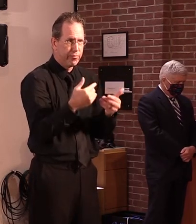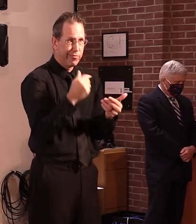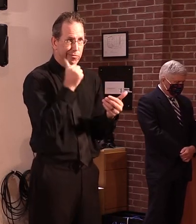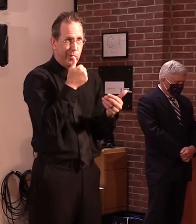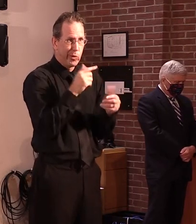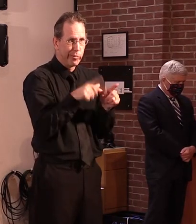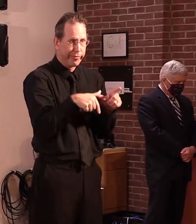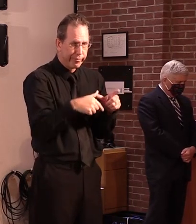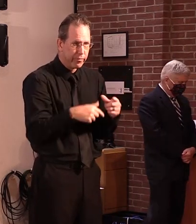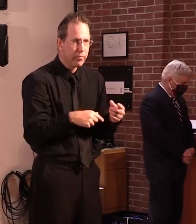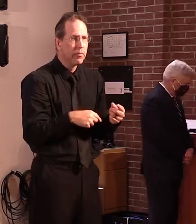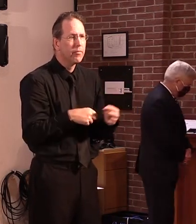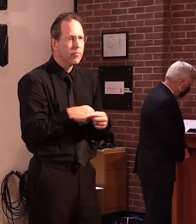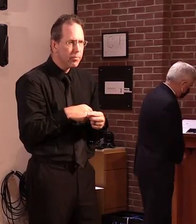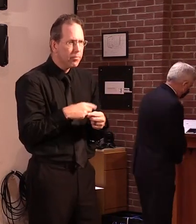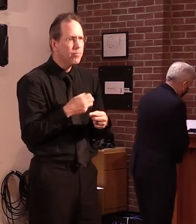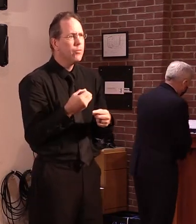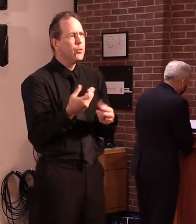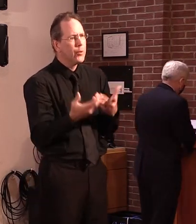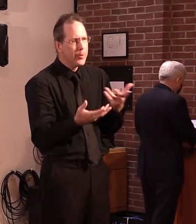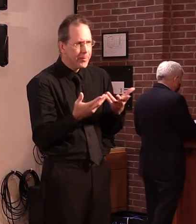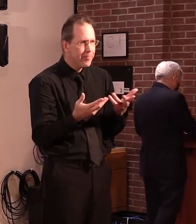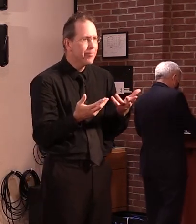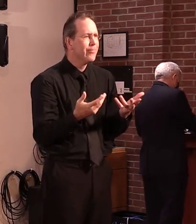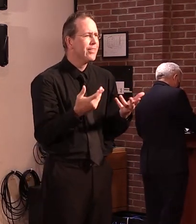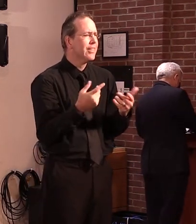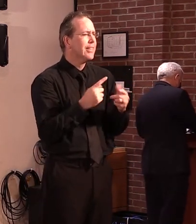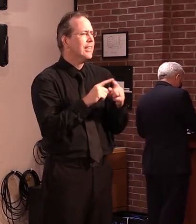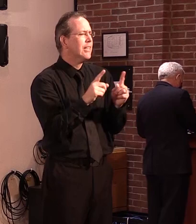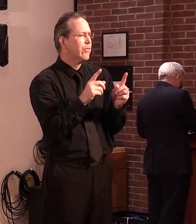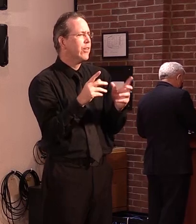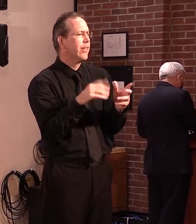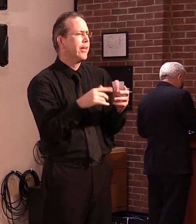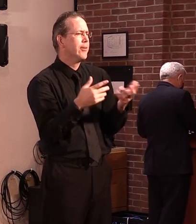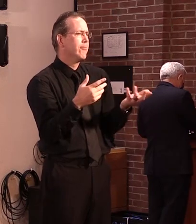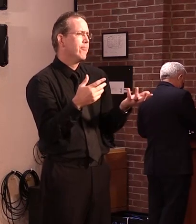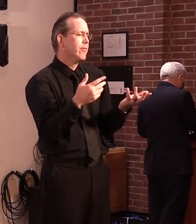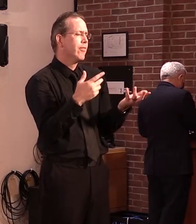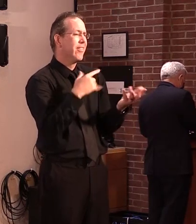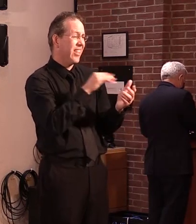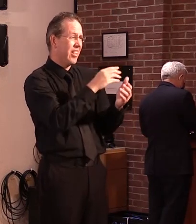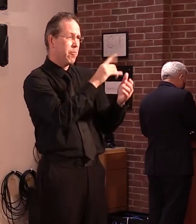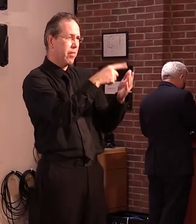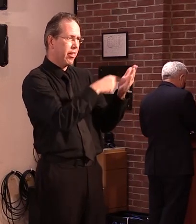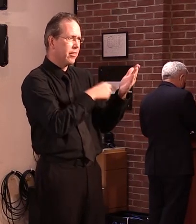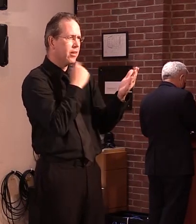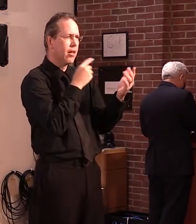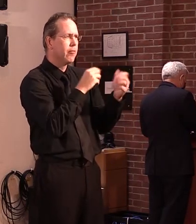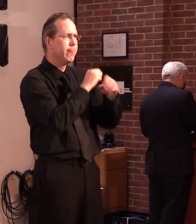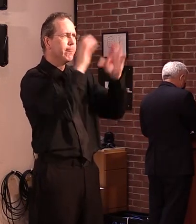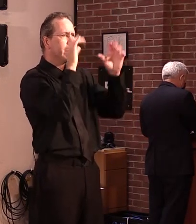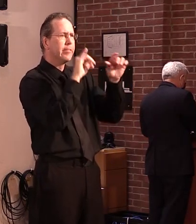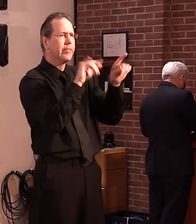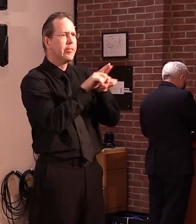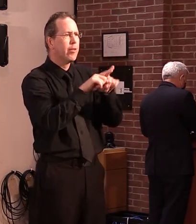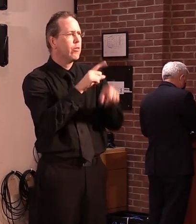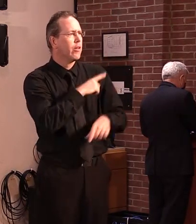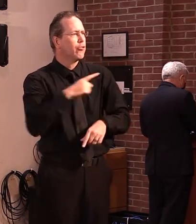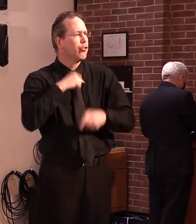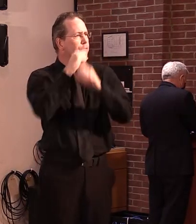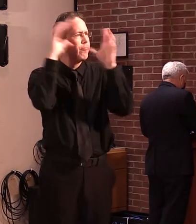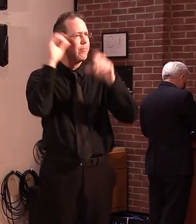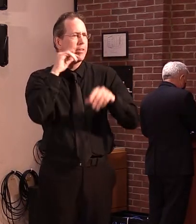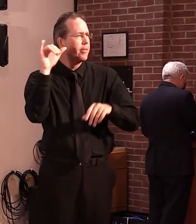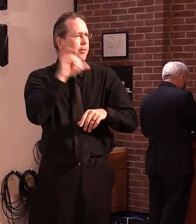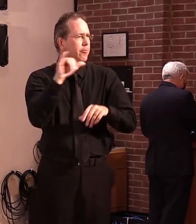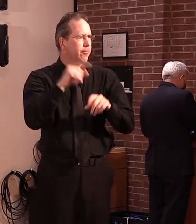compared to the original intent of the legislation, which was to be a fairly significant review and overhaul of